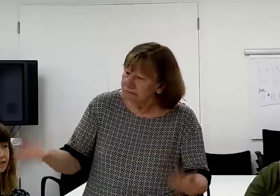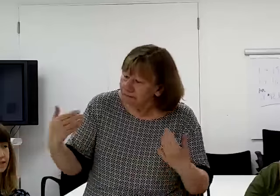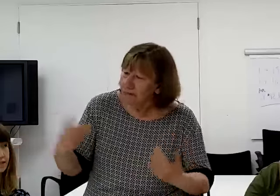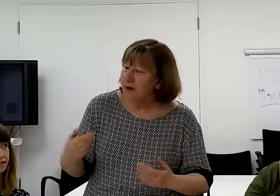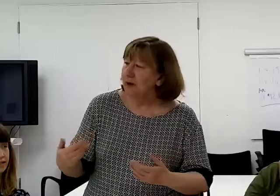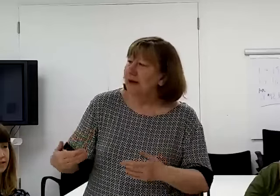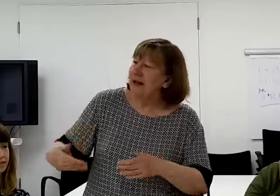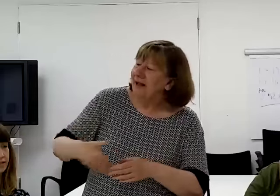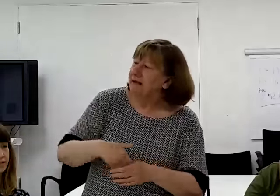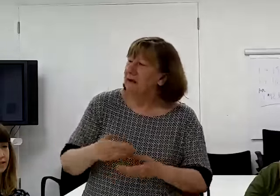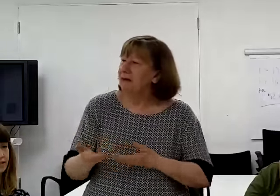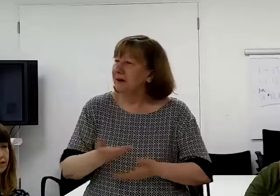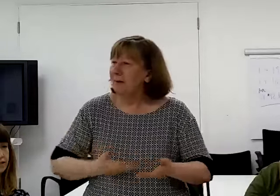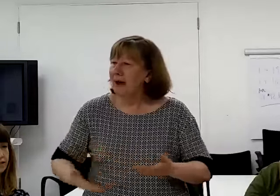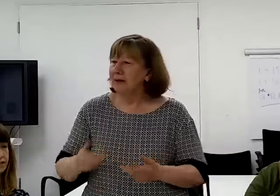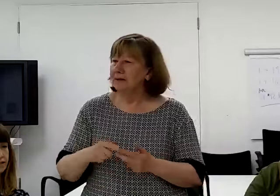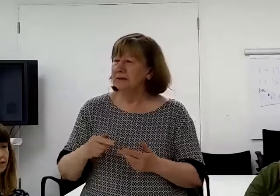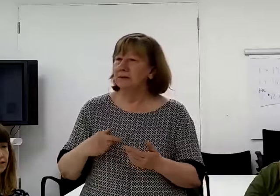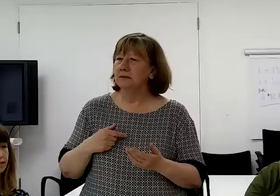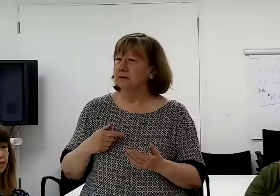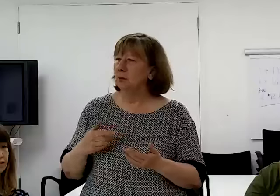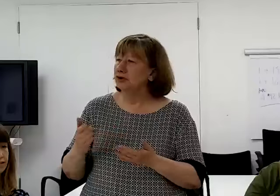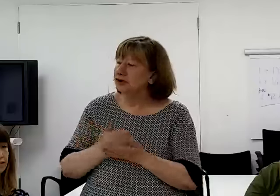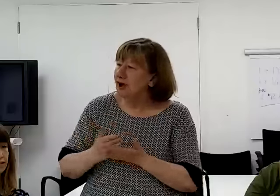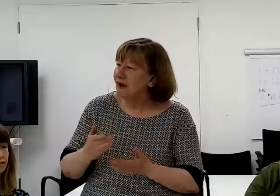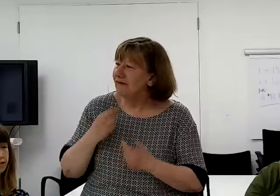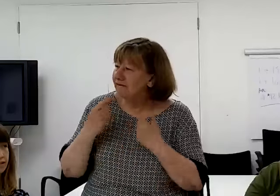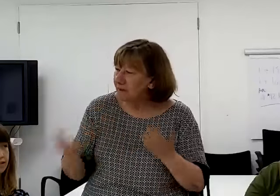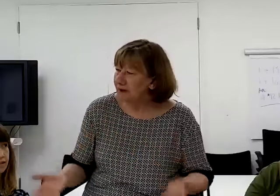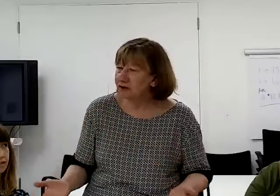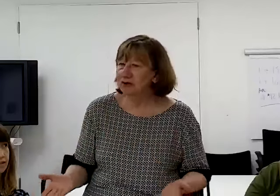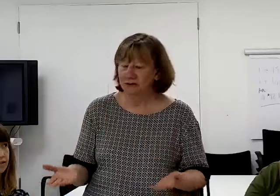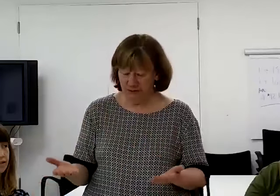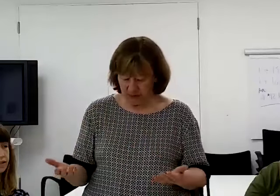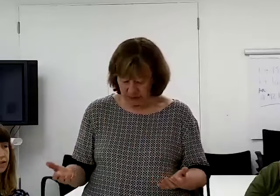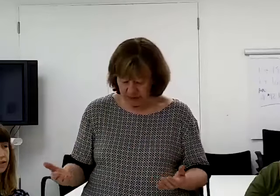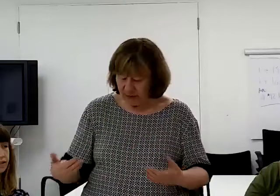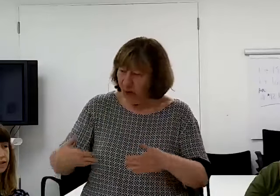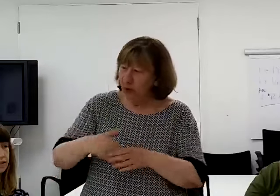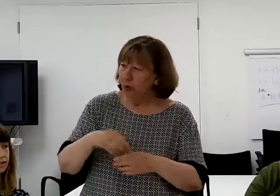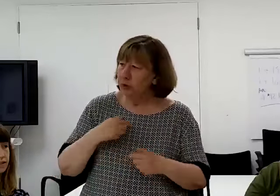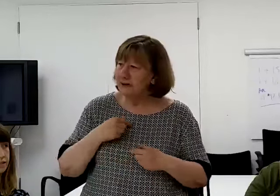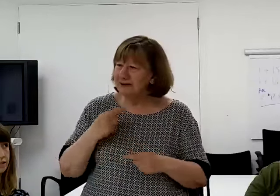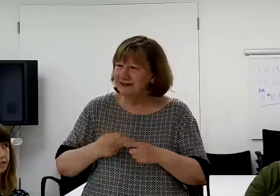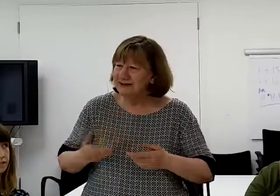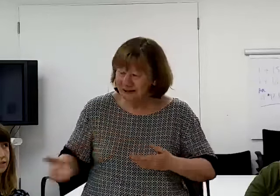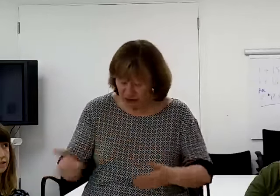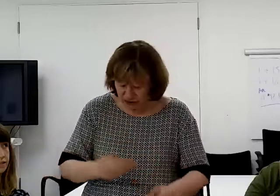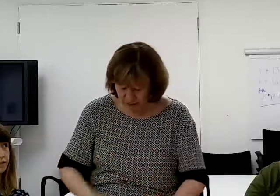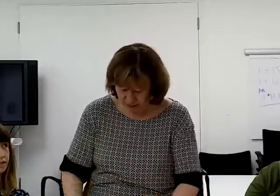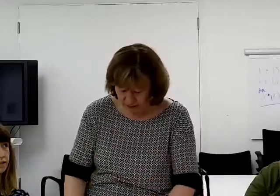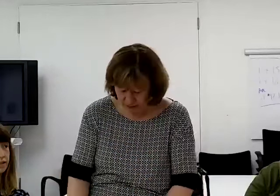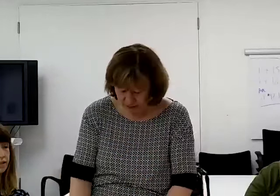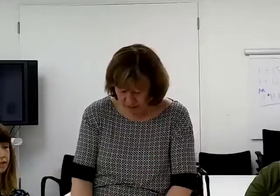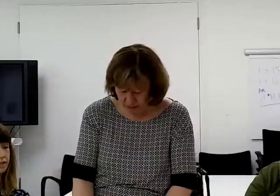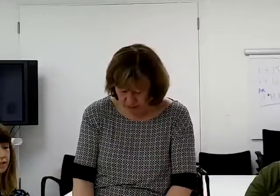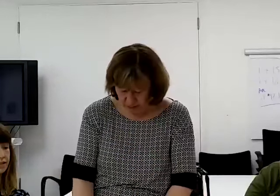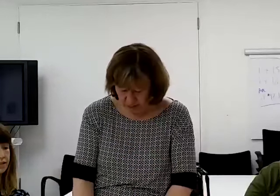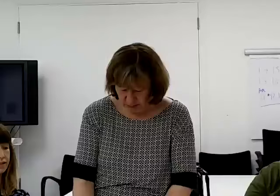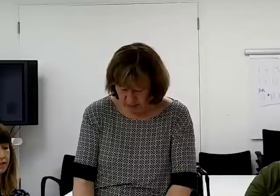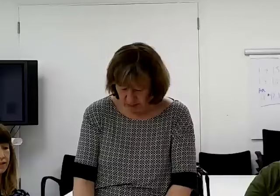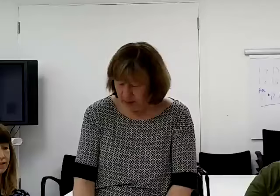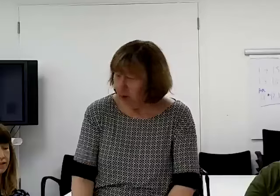Their language will be inclusive. We will be included in the debate. They'll share information and include us